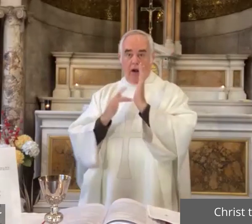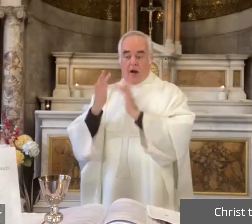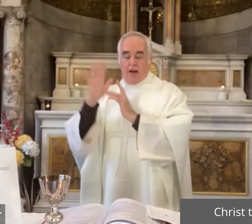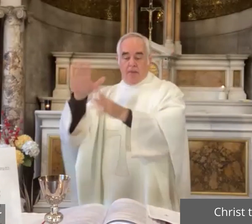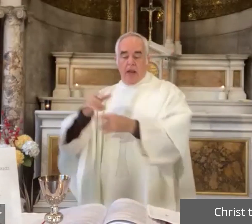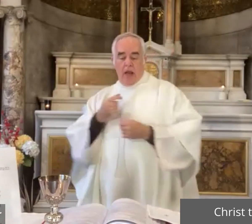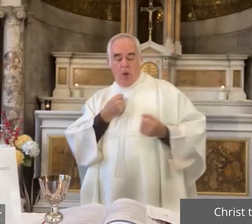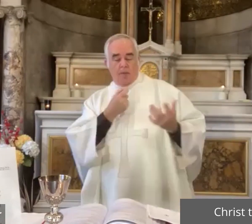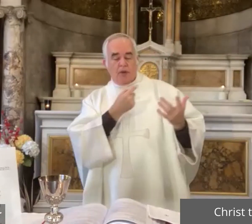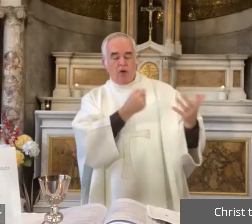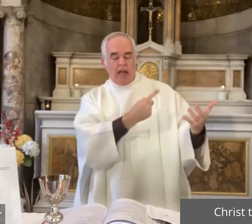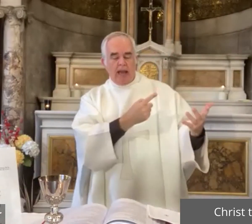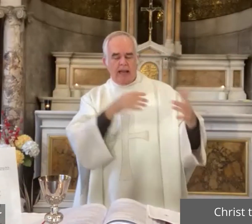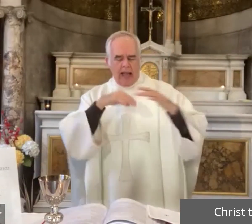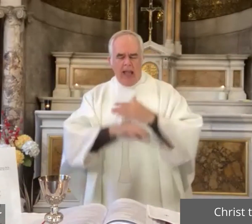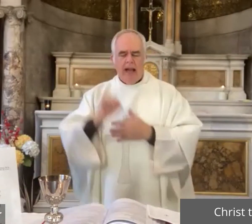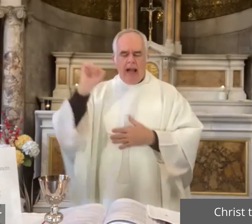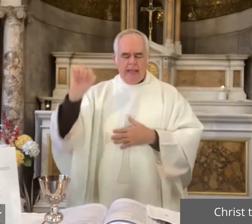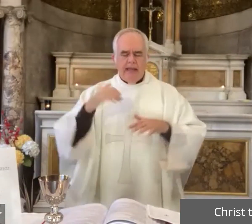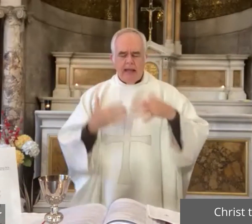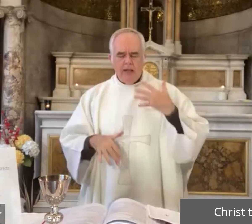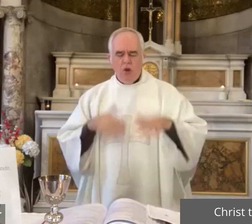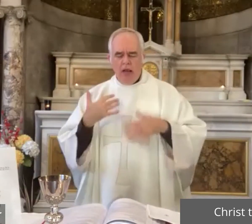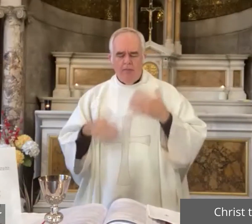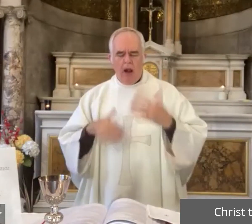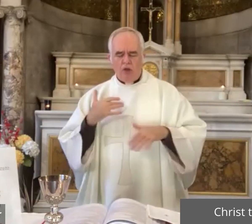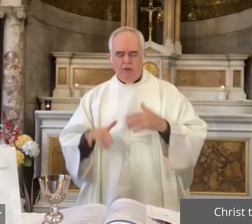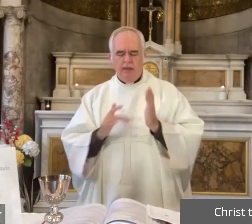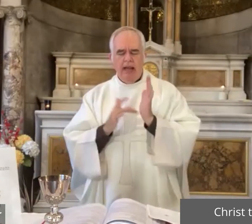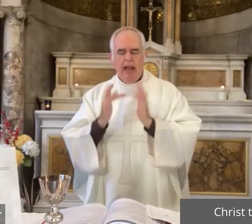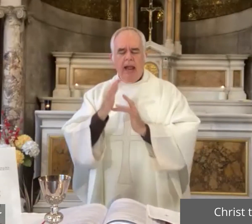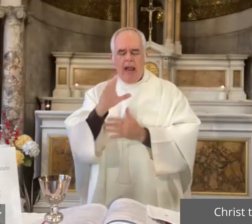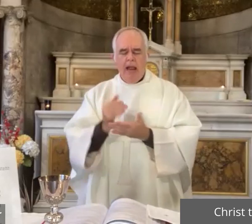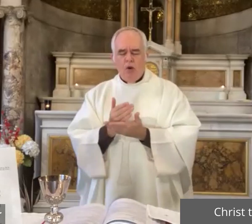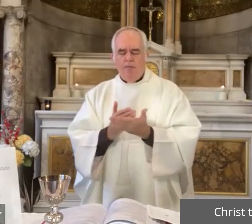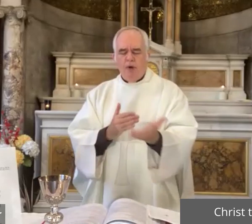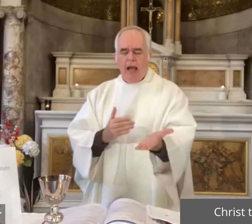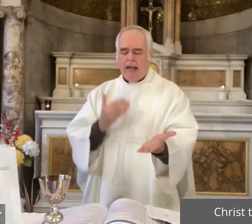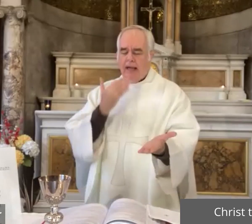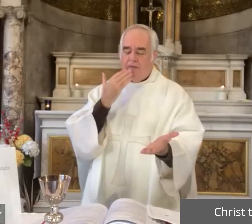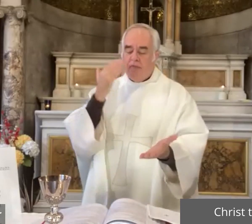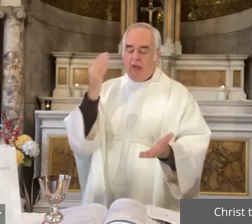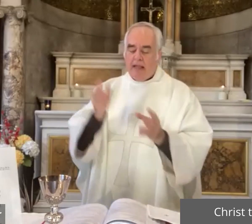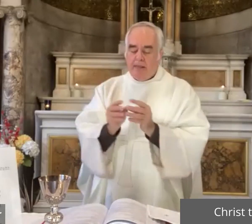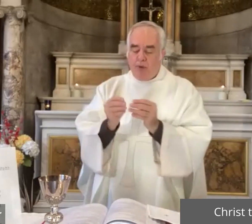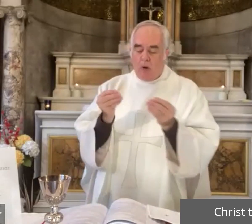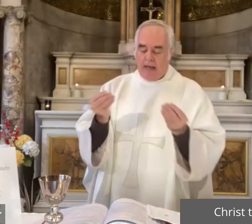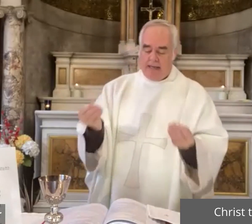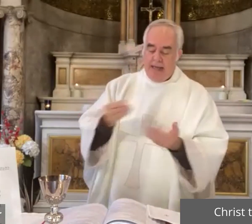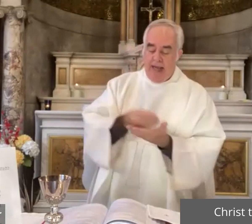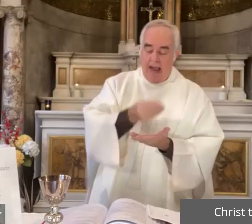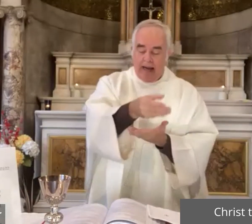At the time he was betrayed and entered into his passion, he took bread and given thanks